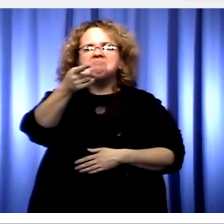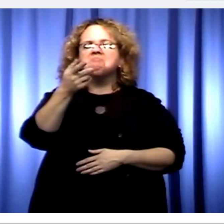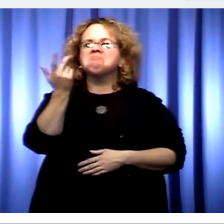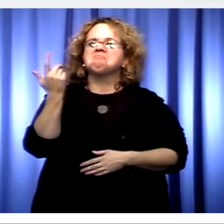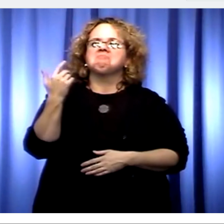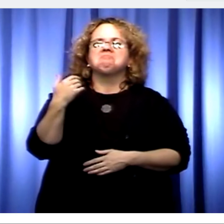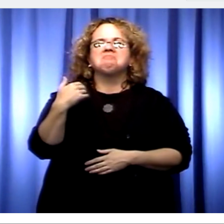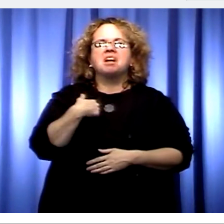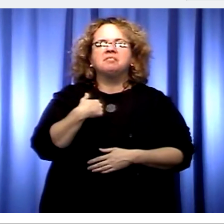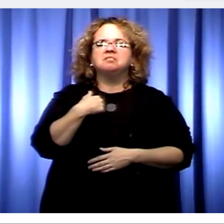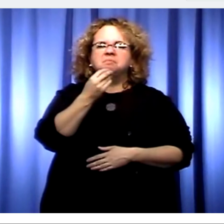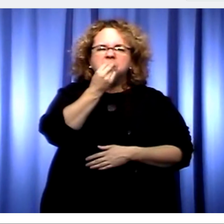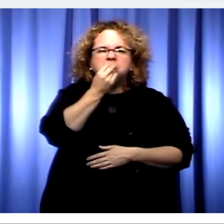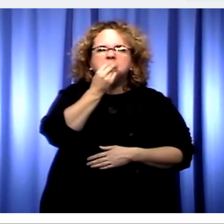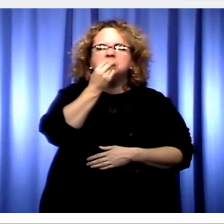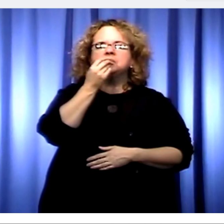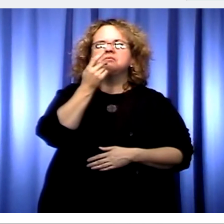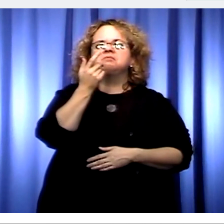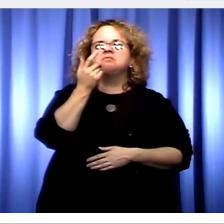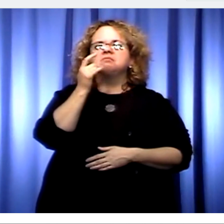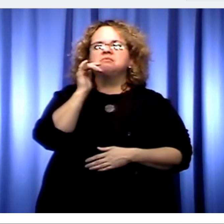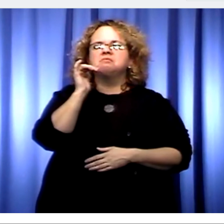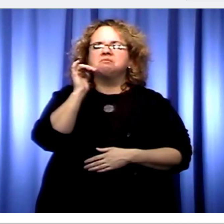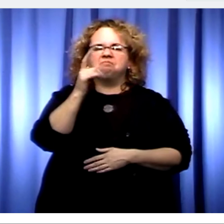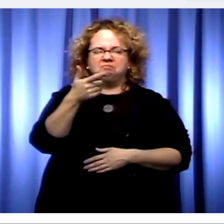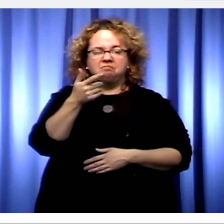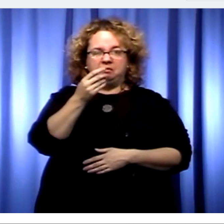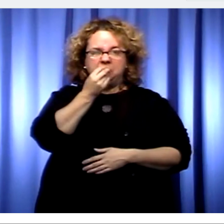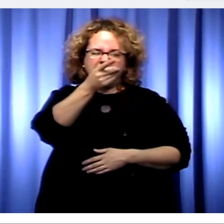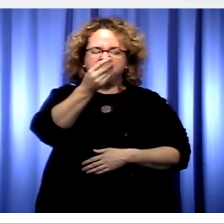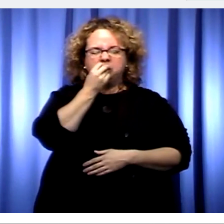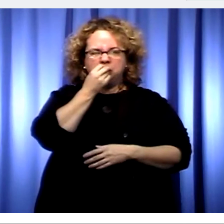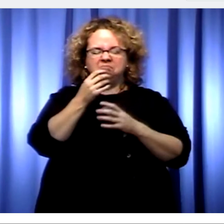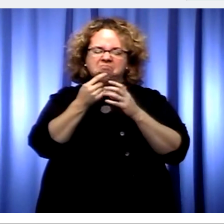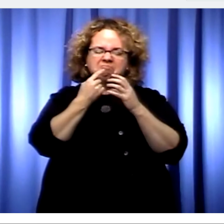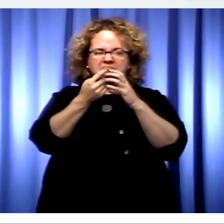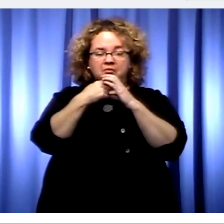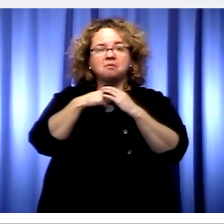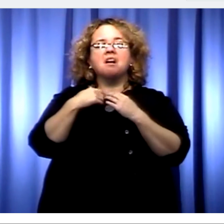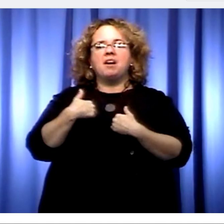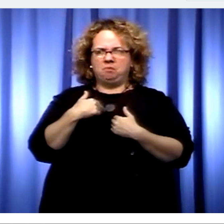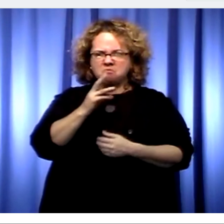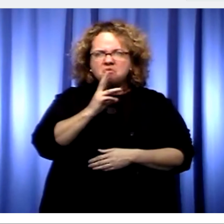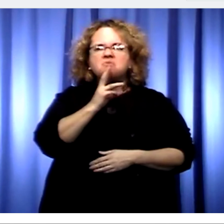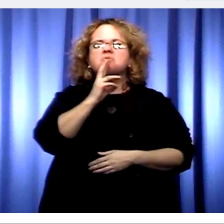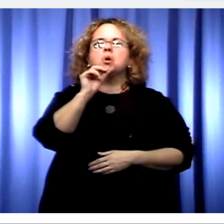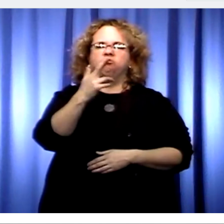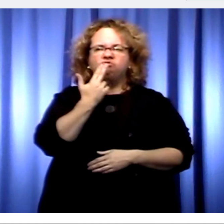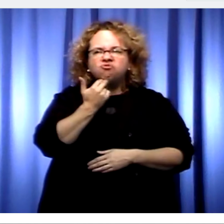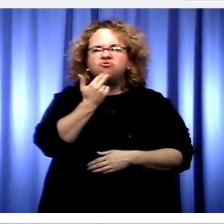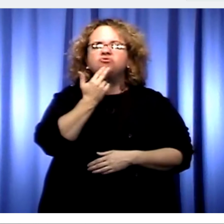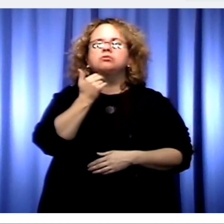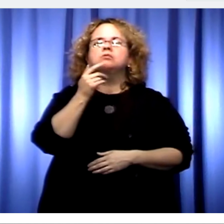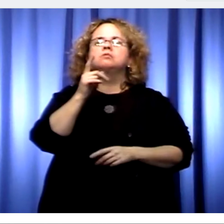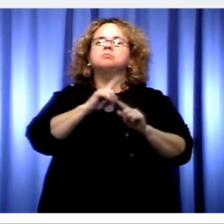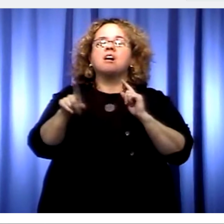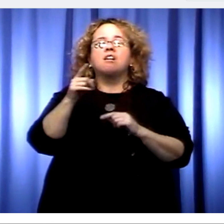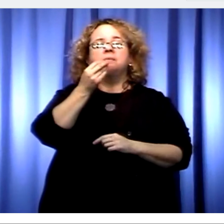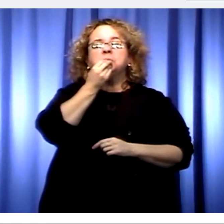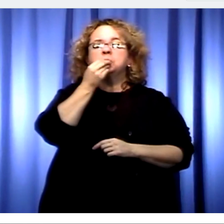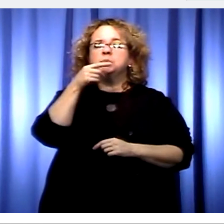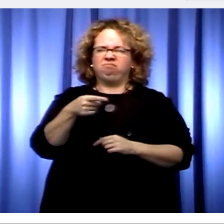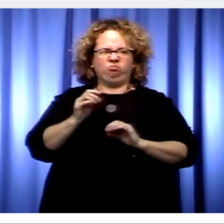within them, your stomach's gonna work longer to break them down. But if you were to eat food that has maybe